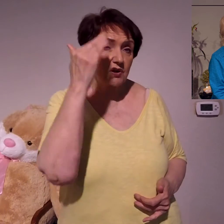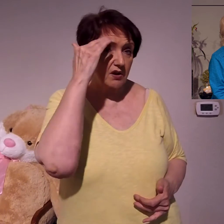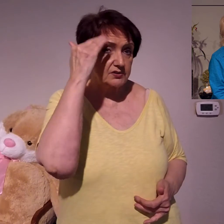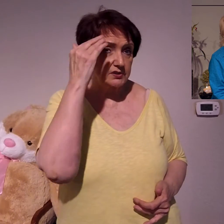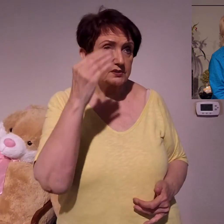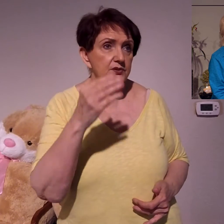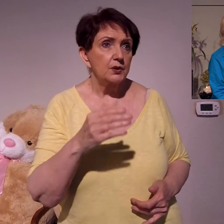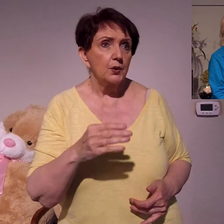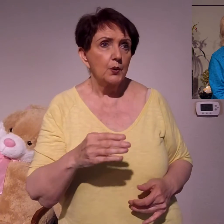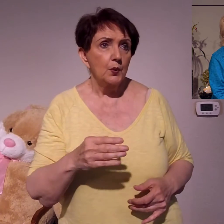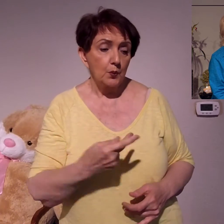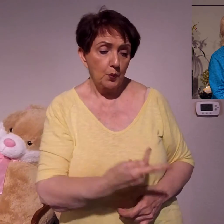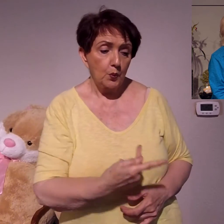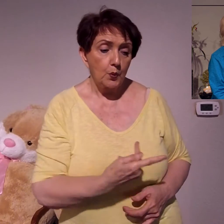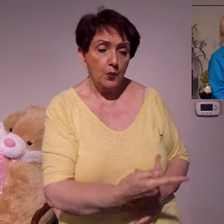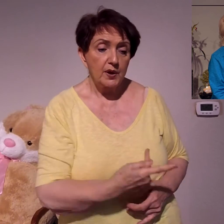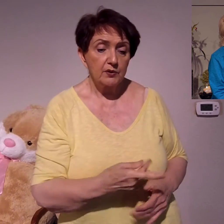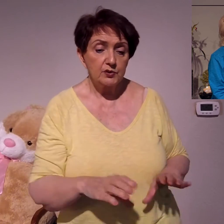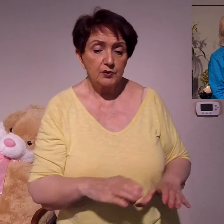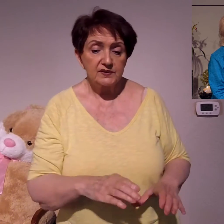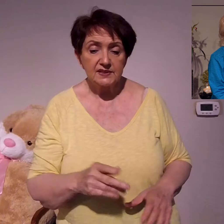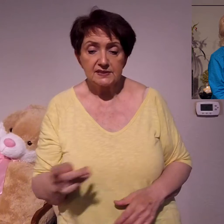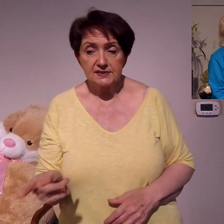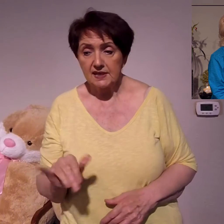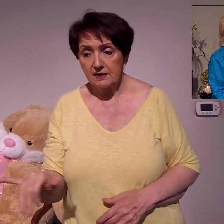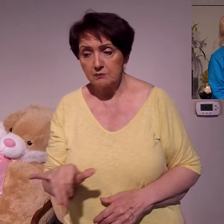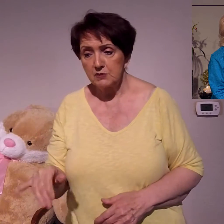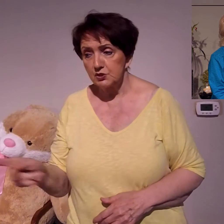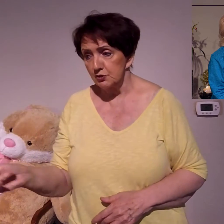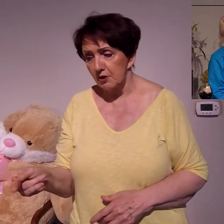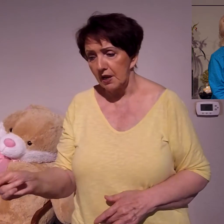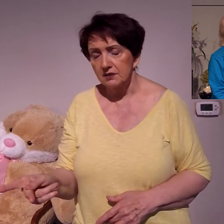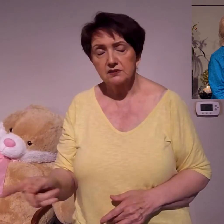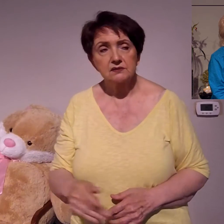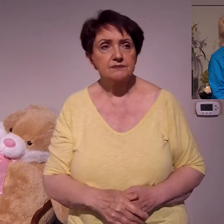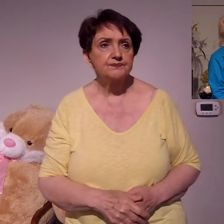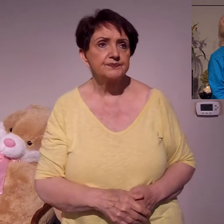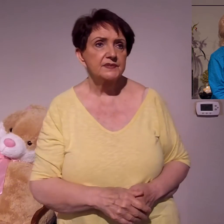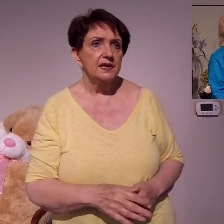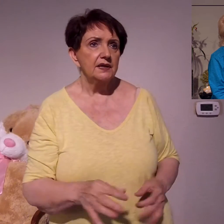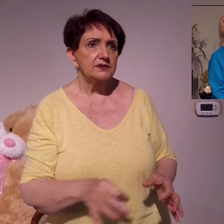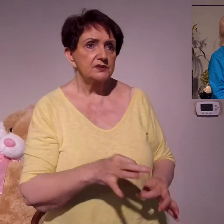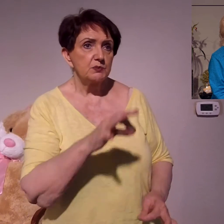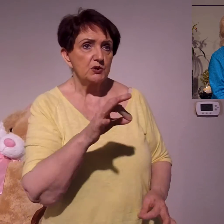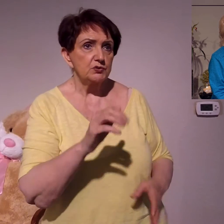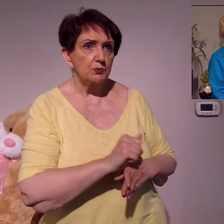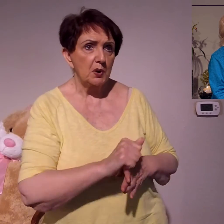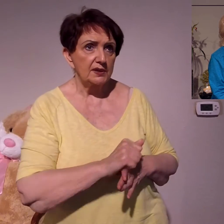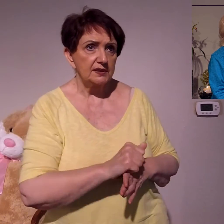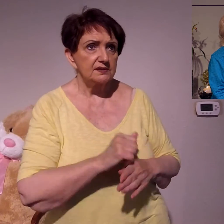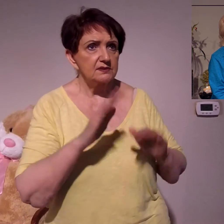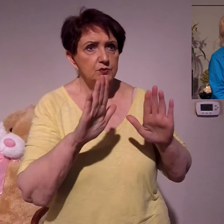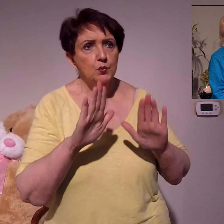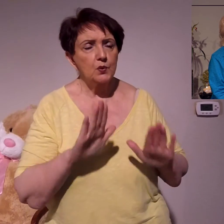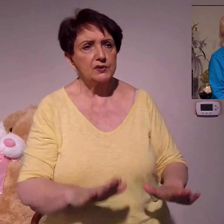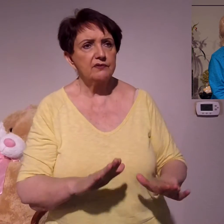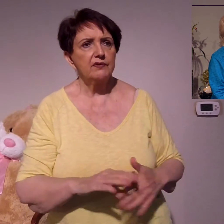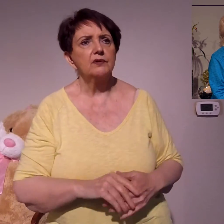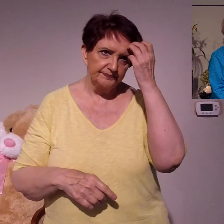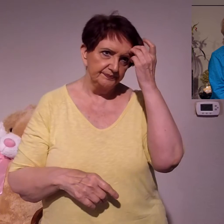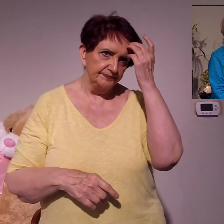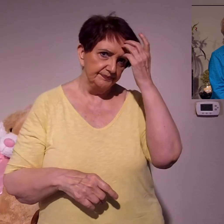doing what you're doing, that this connection is nothing but our spiritual practice, and isn't that the most wonderful thing in the world? And isn't it wonderful